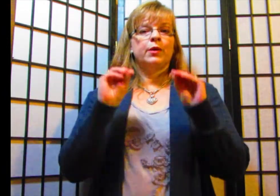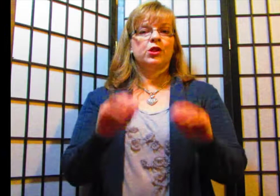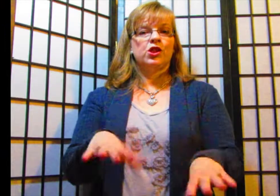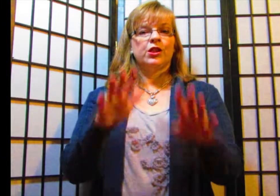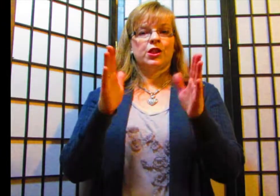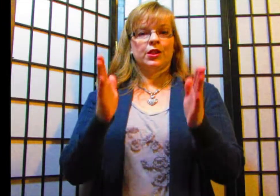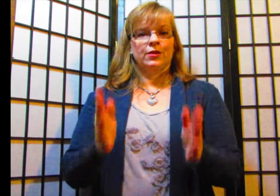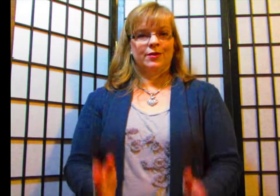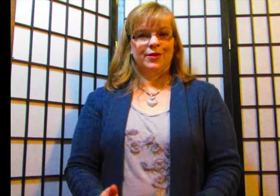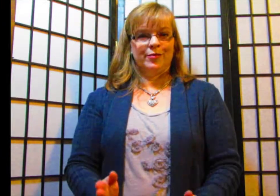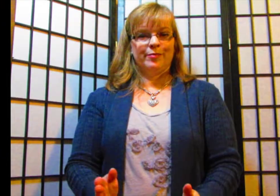Magician.